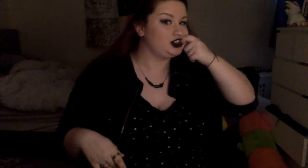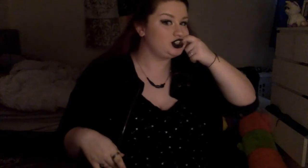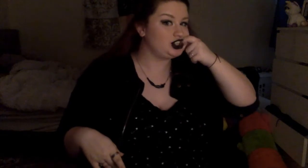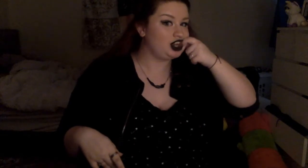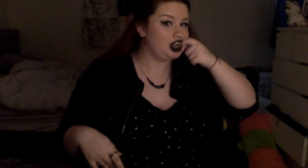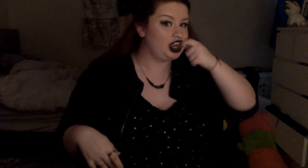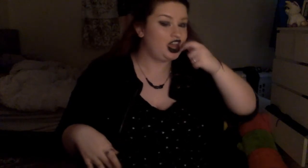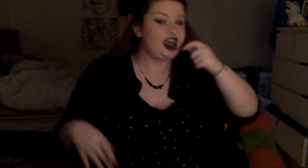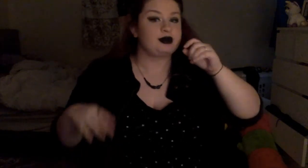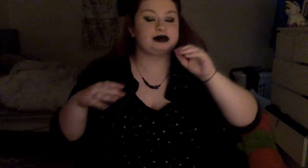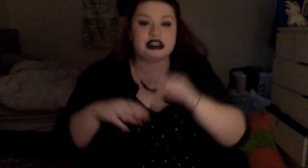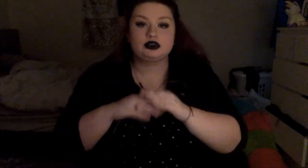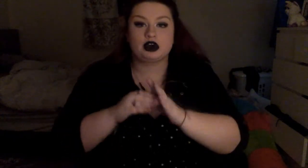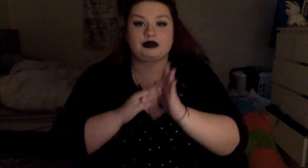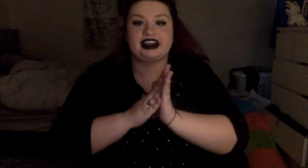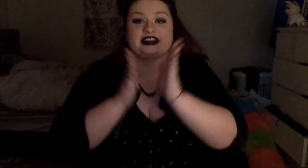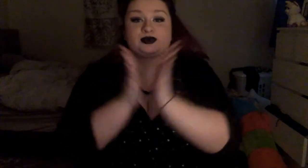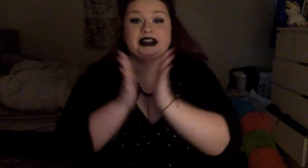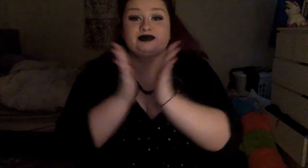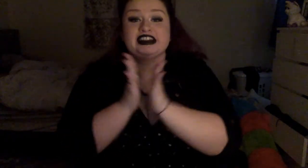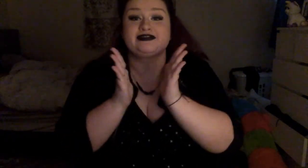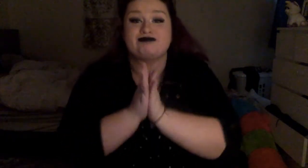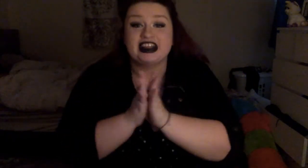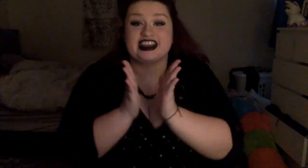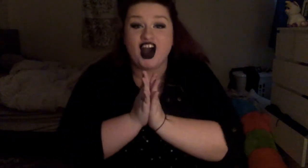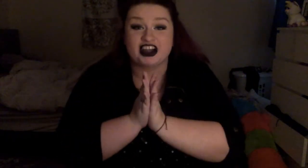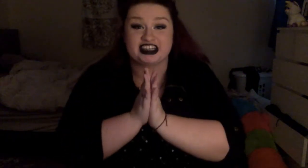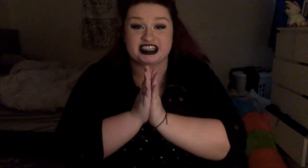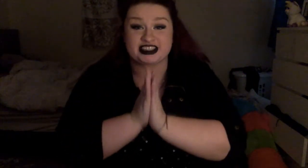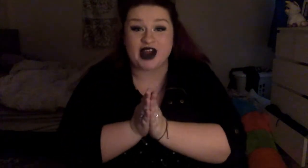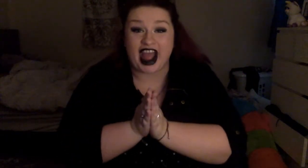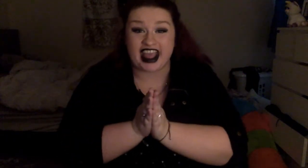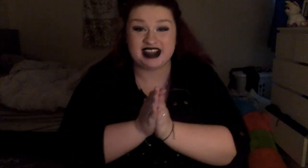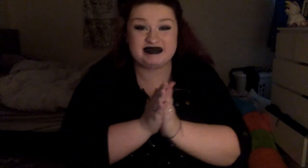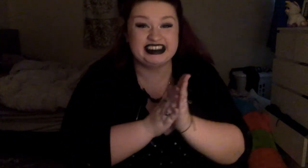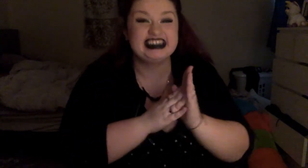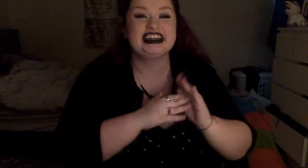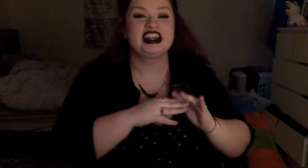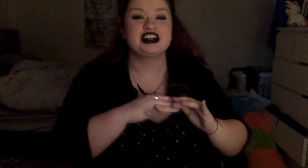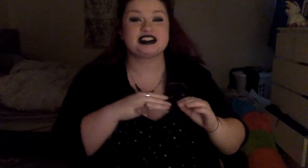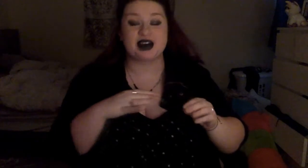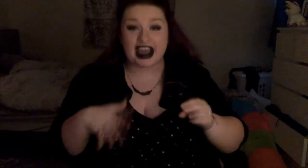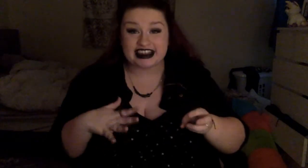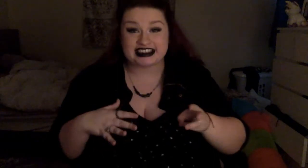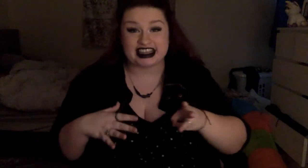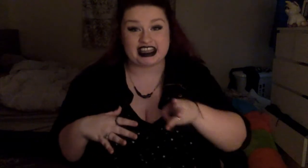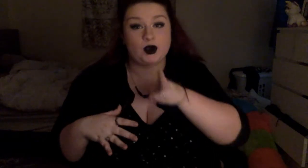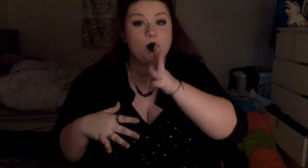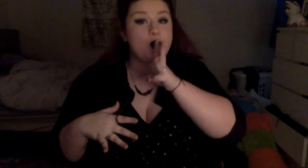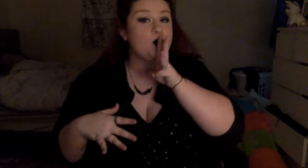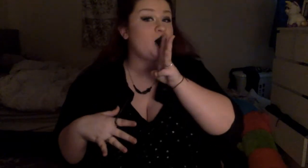catch. Bleed the water red is really, really freaking hard to describe. So I say